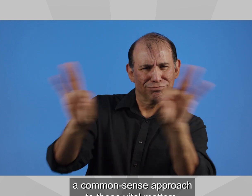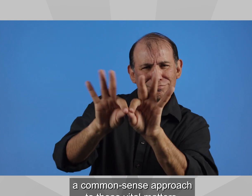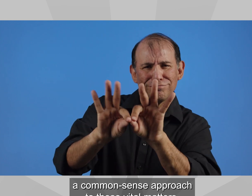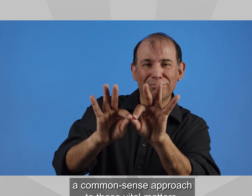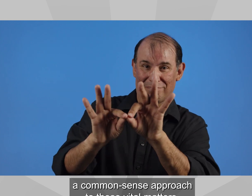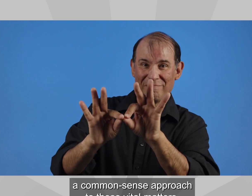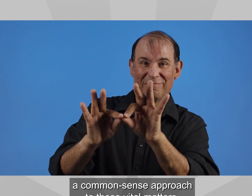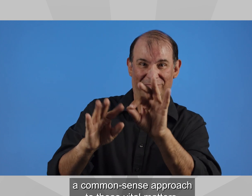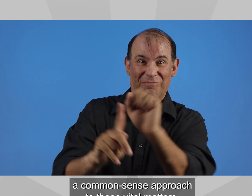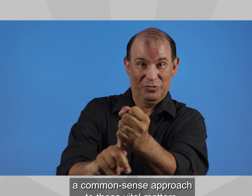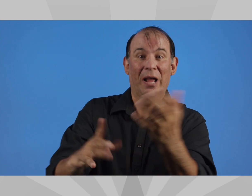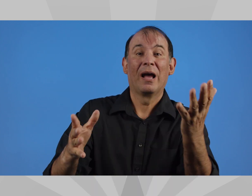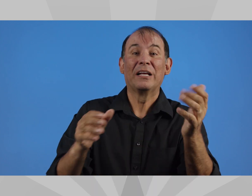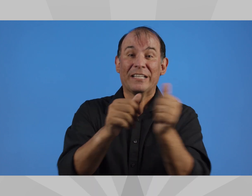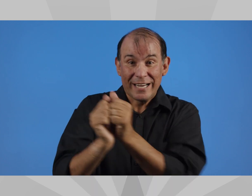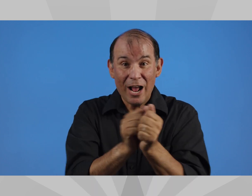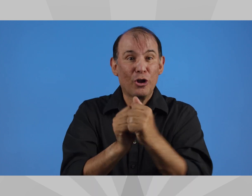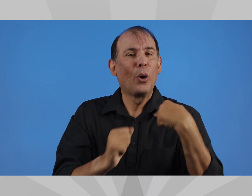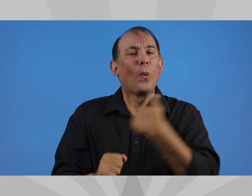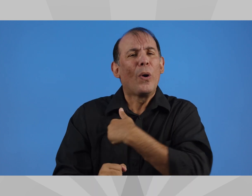approach to these vital matters.